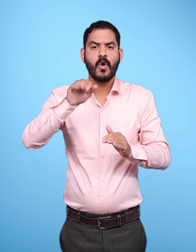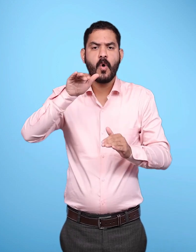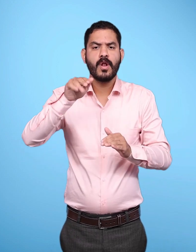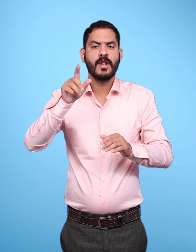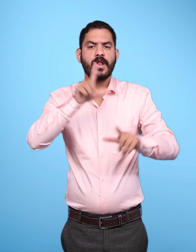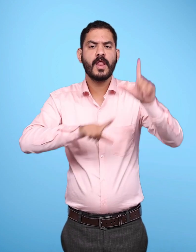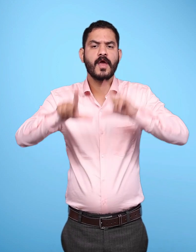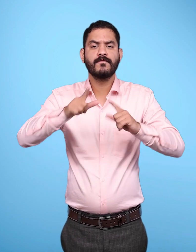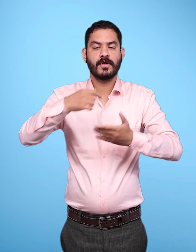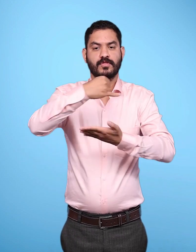speaking Sanskrit,